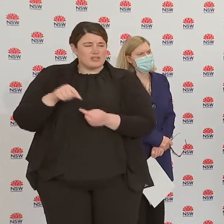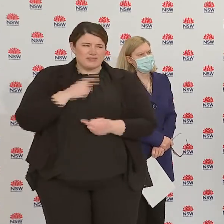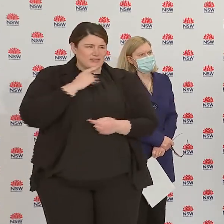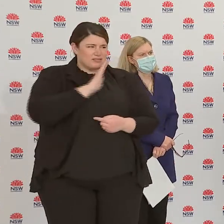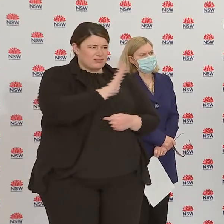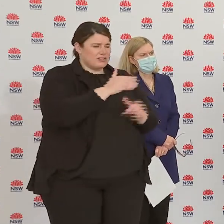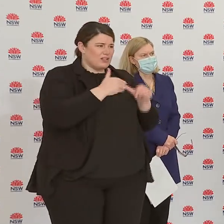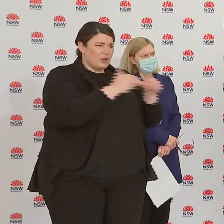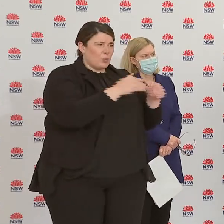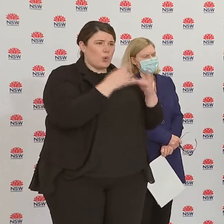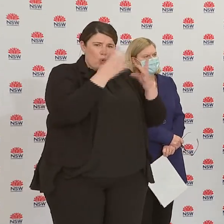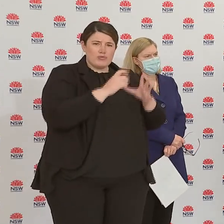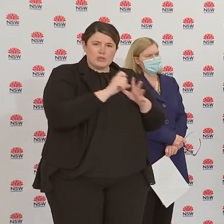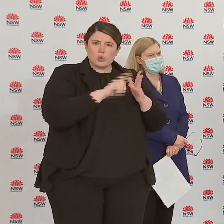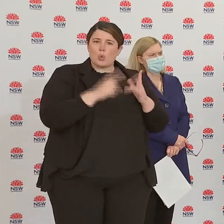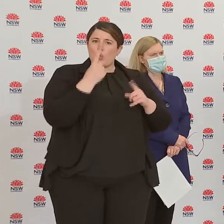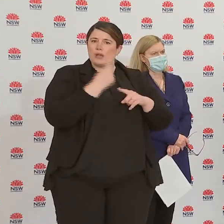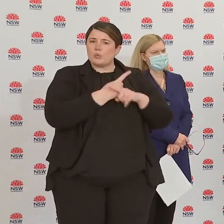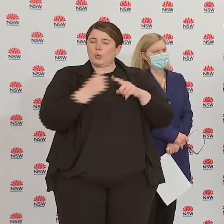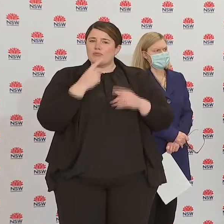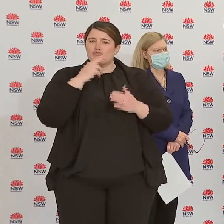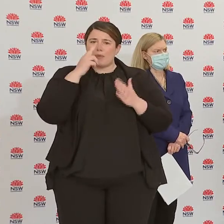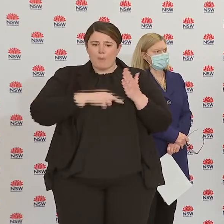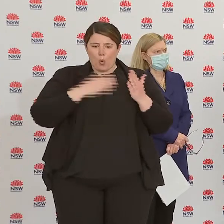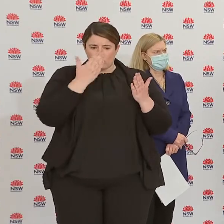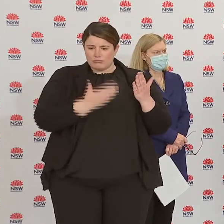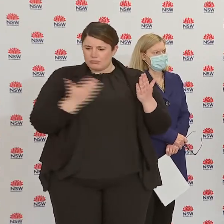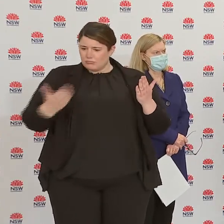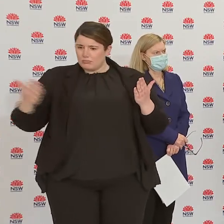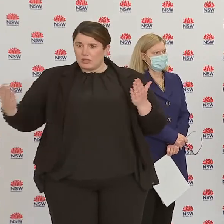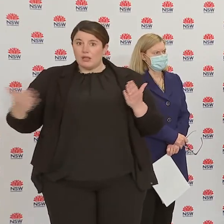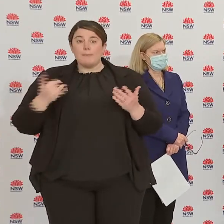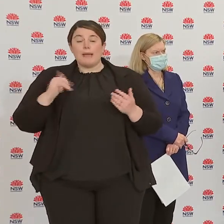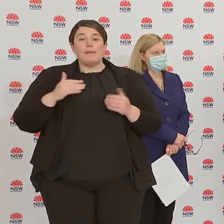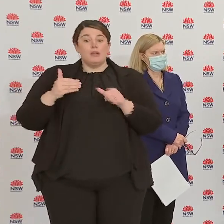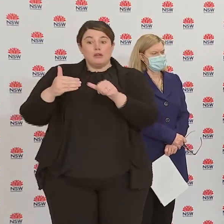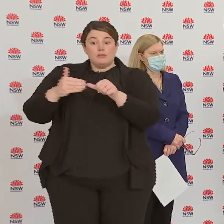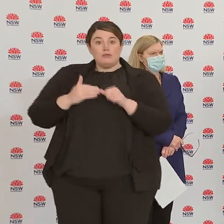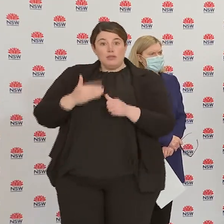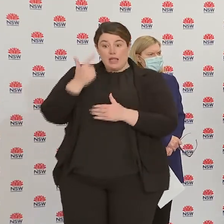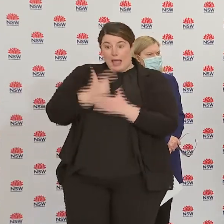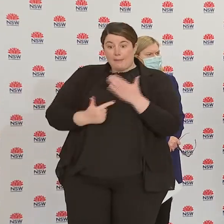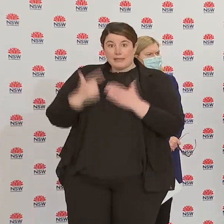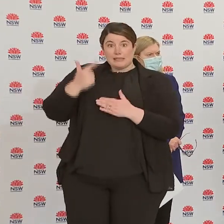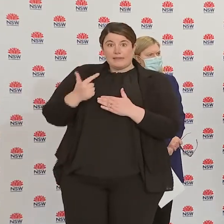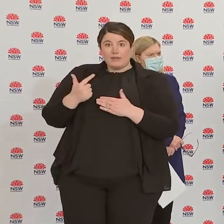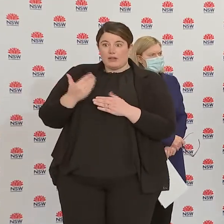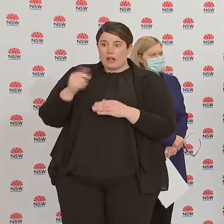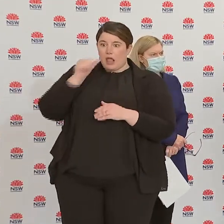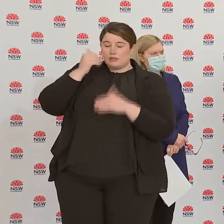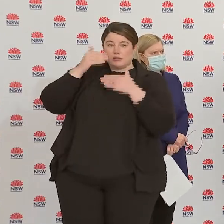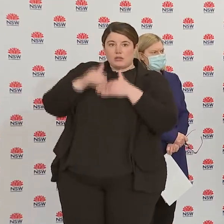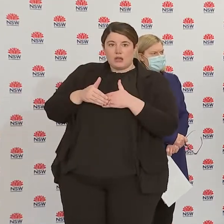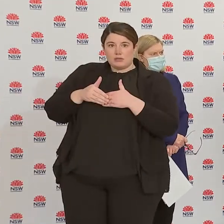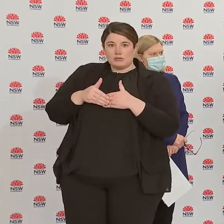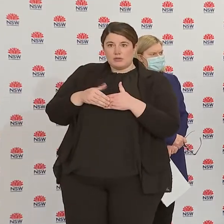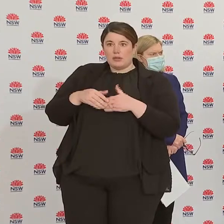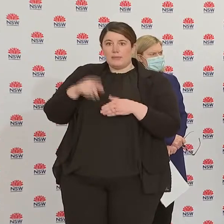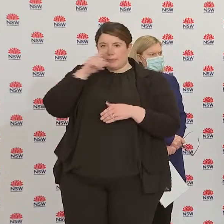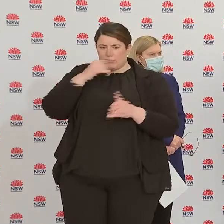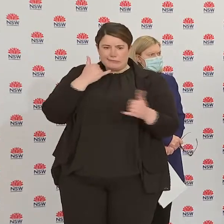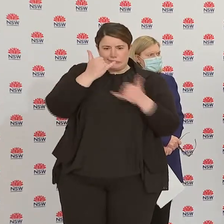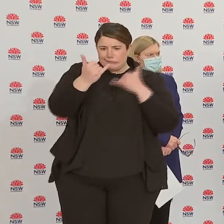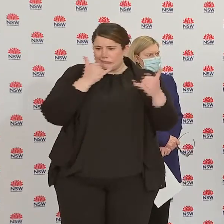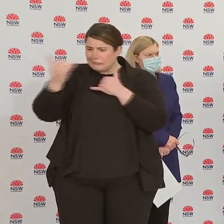We publish a weekly report, but please appreciate sometimes you might get a test result at 7:30 the night before, and all your contact tracers work